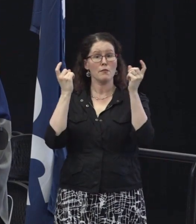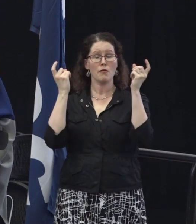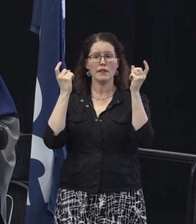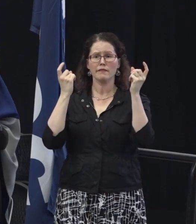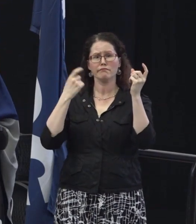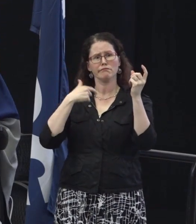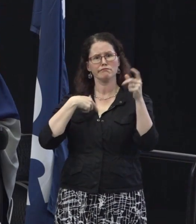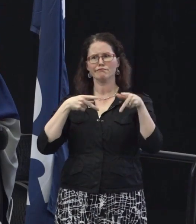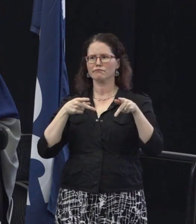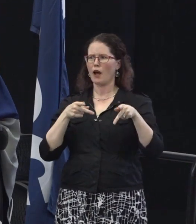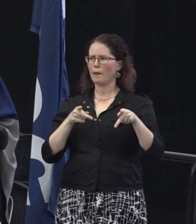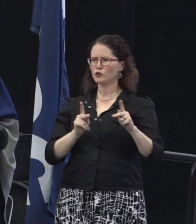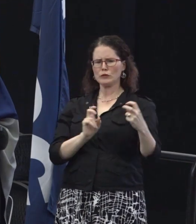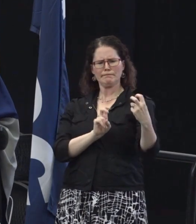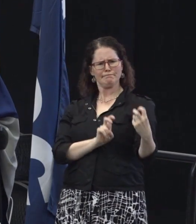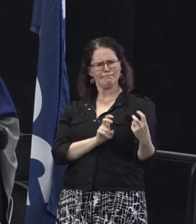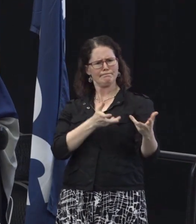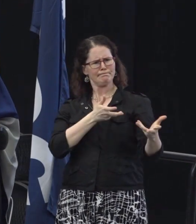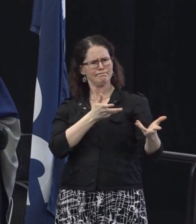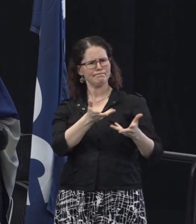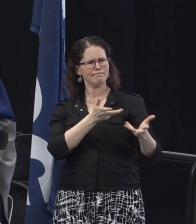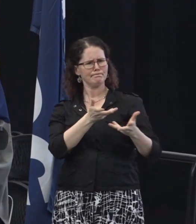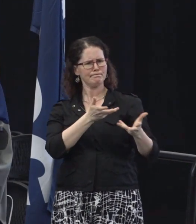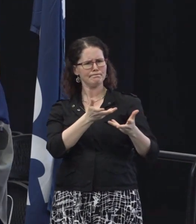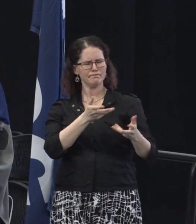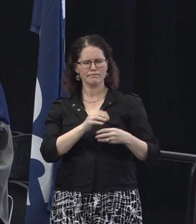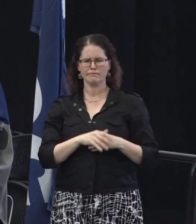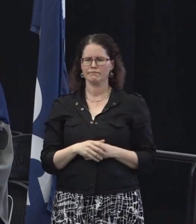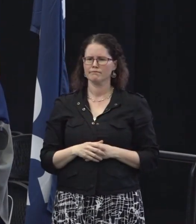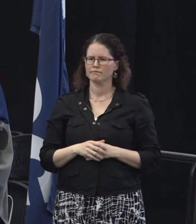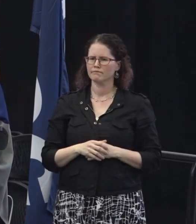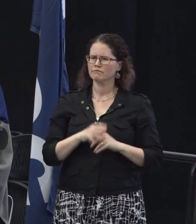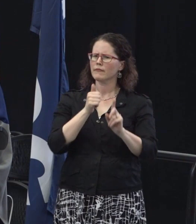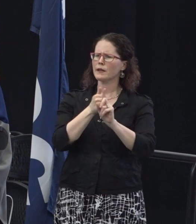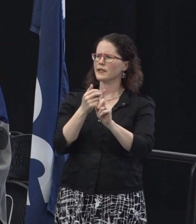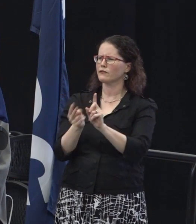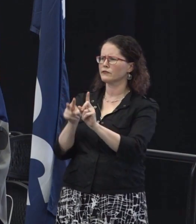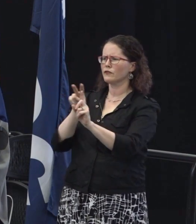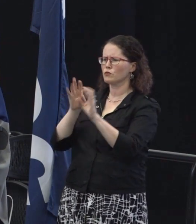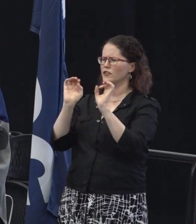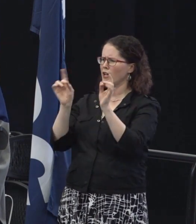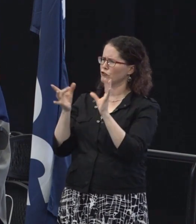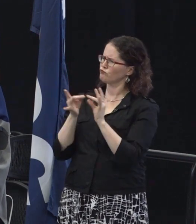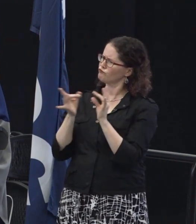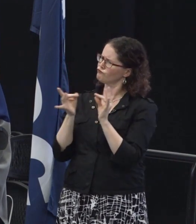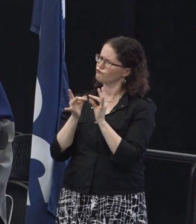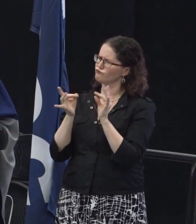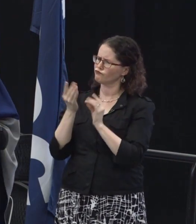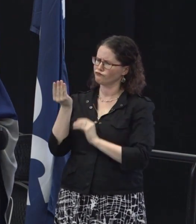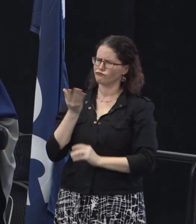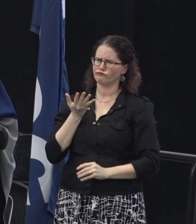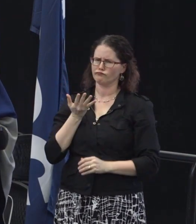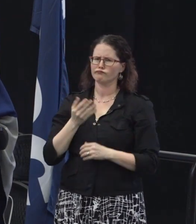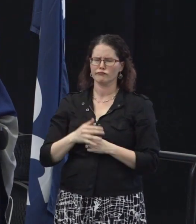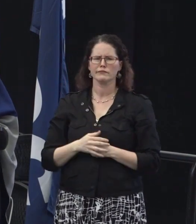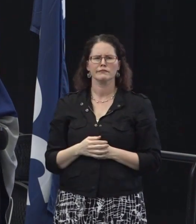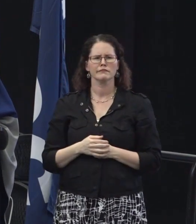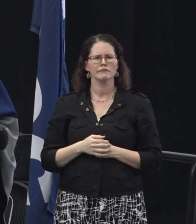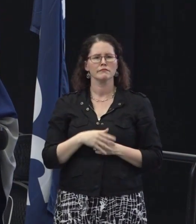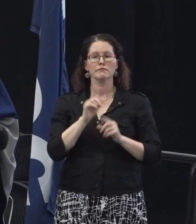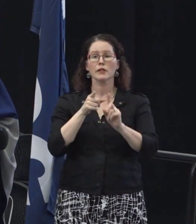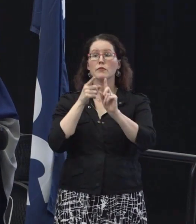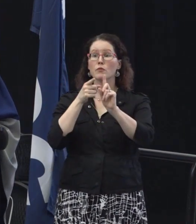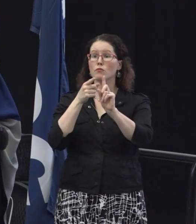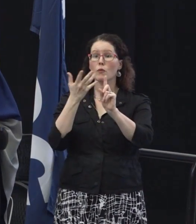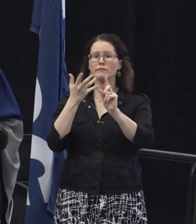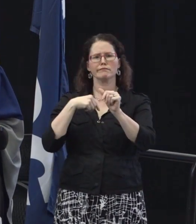speaking with Colonel Hadfield, and during which time he shared with me his views on education and the power of continuous learning